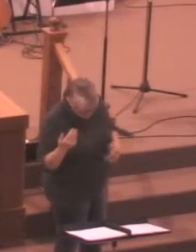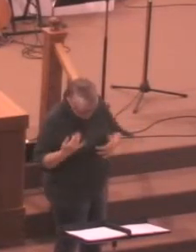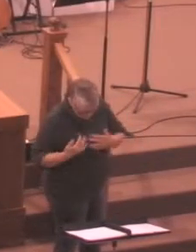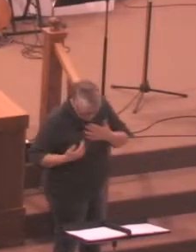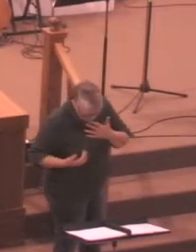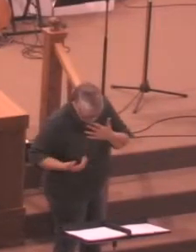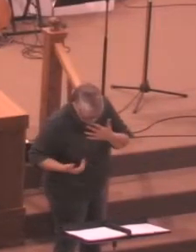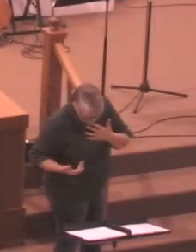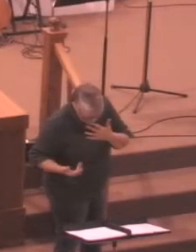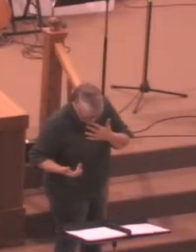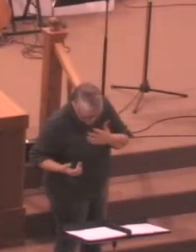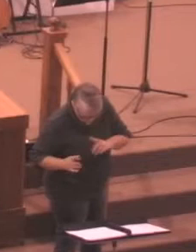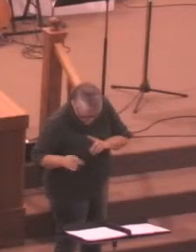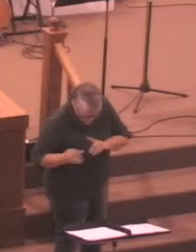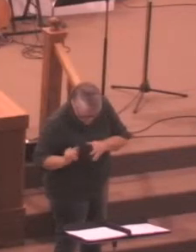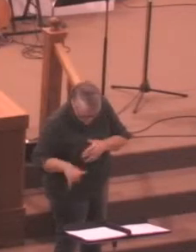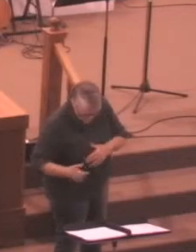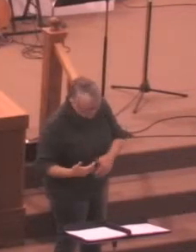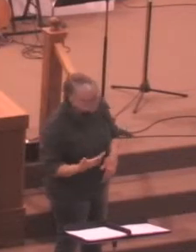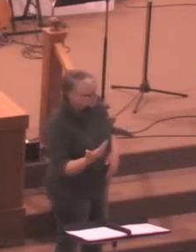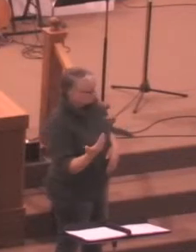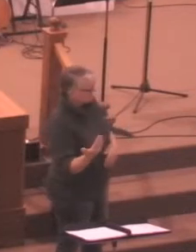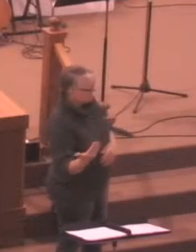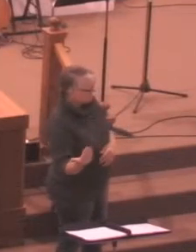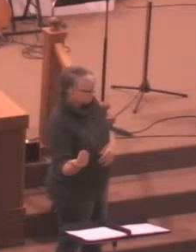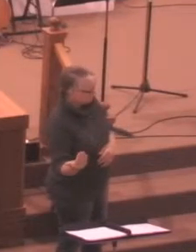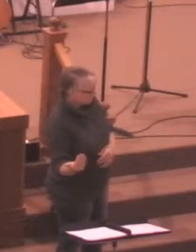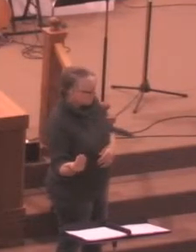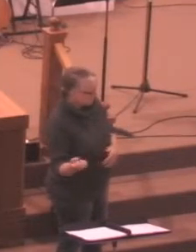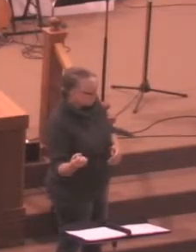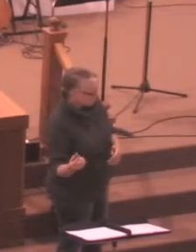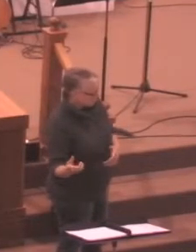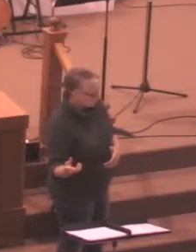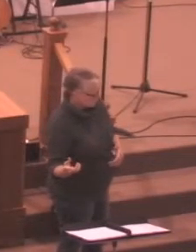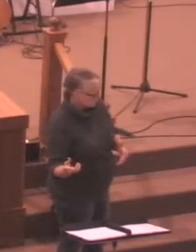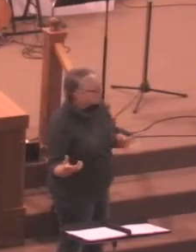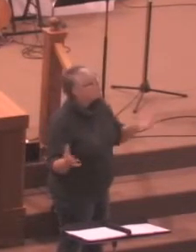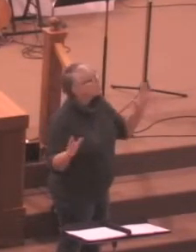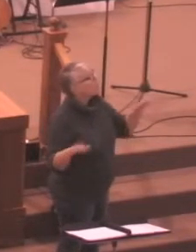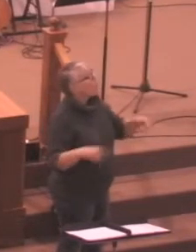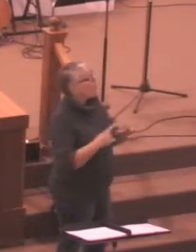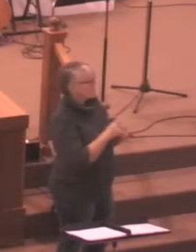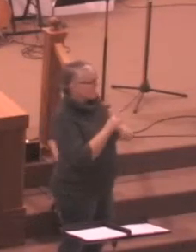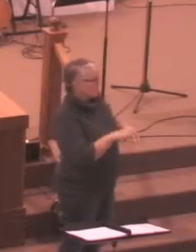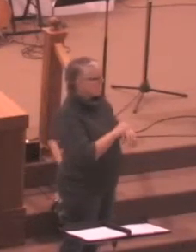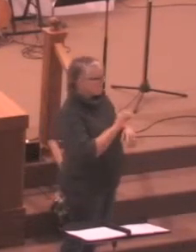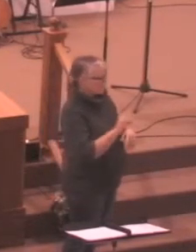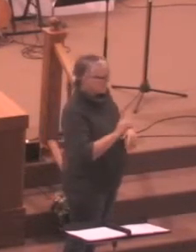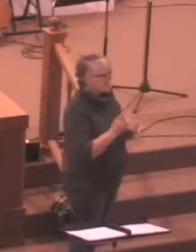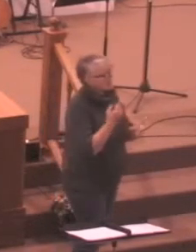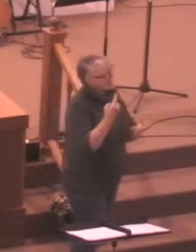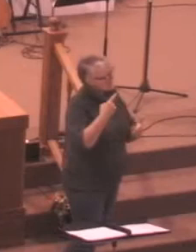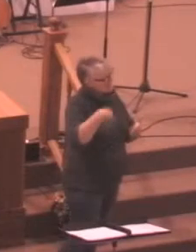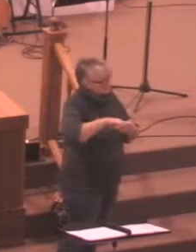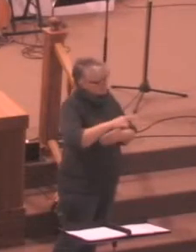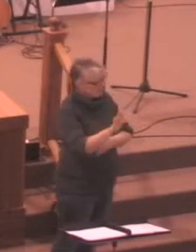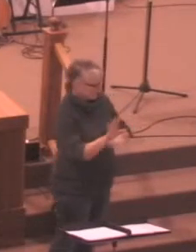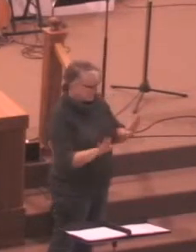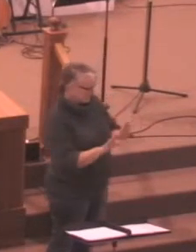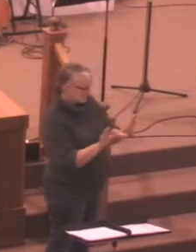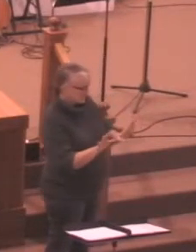is that? Oh, wait, I have mine right here. So then on December, the next Sunday, I believe it